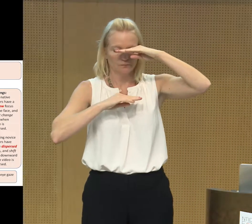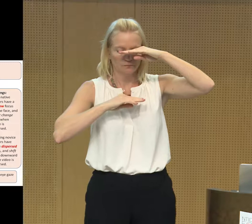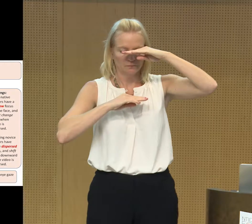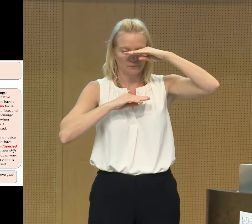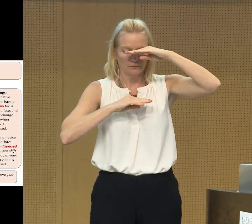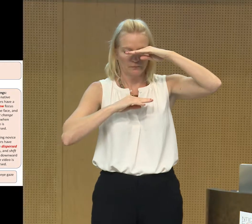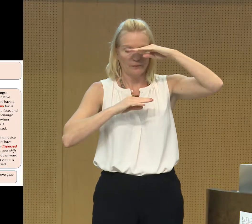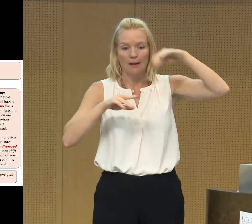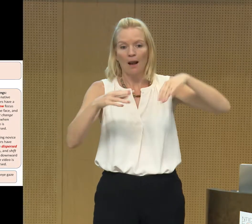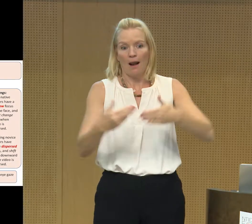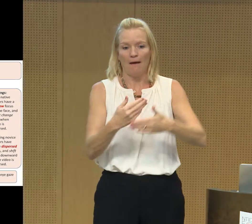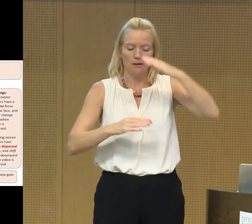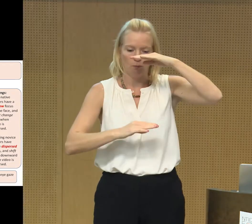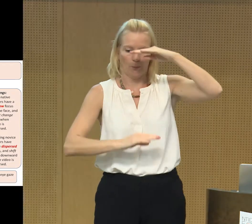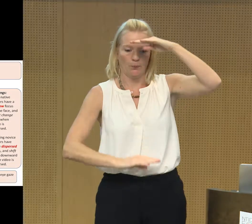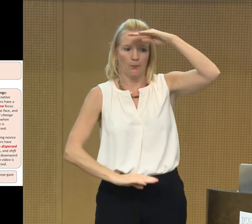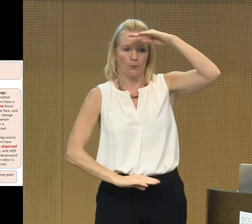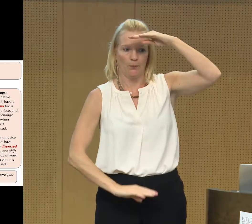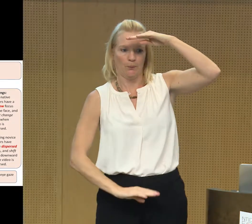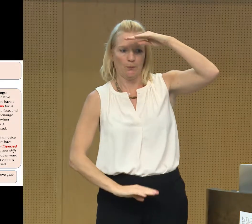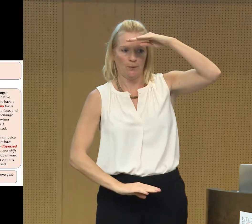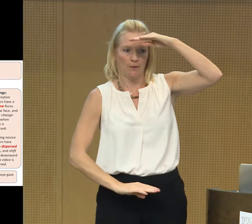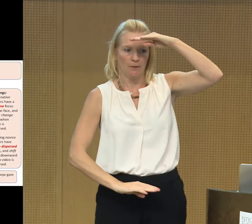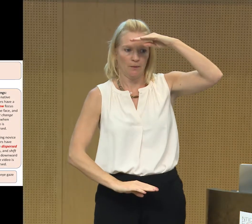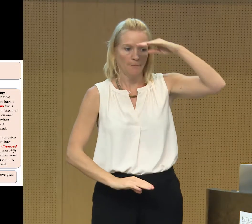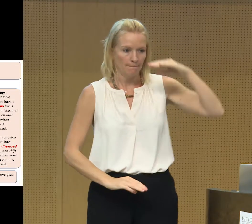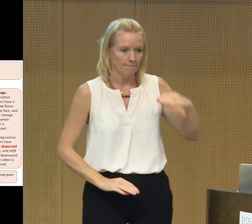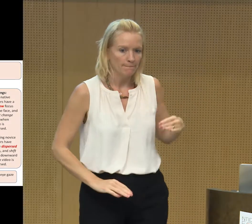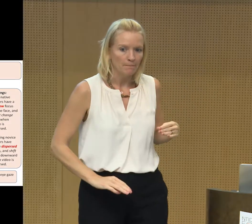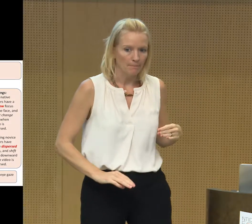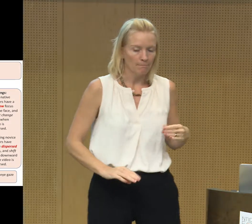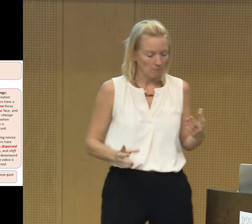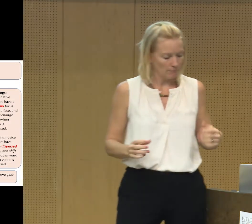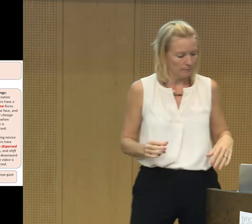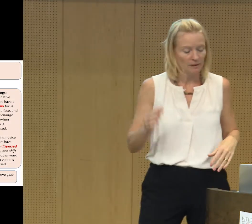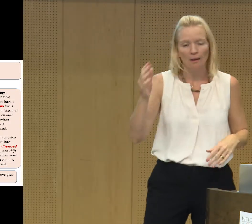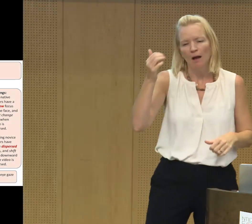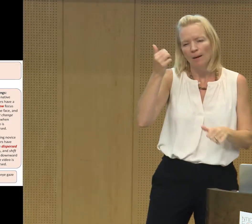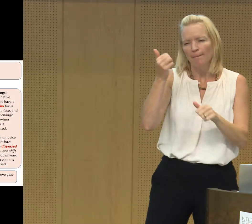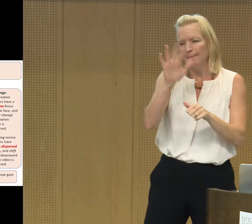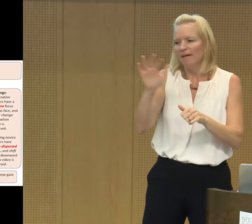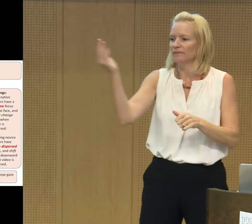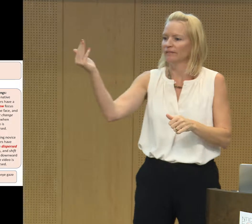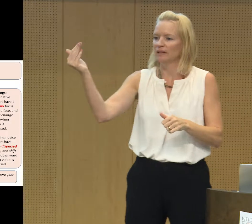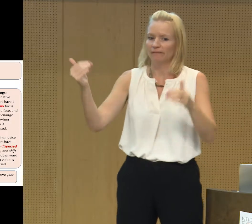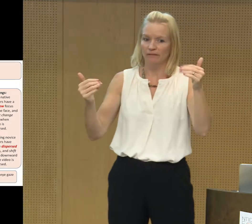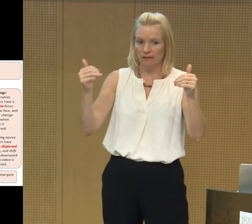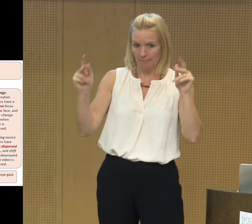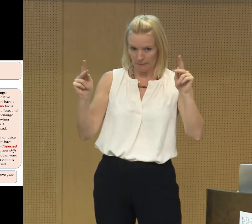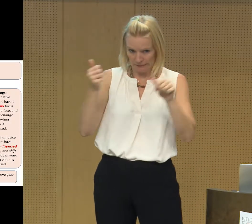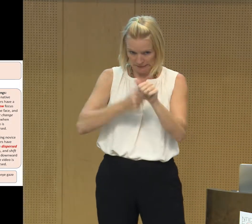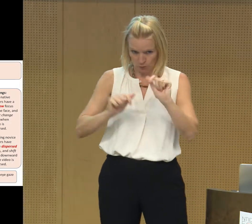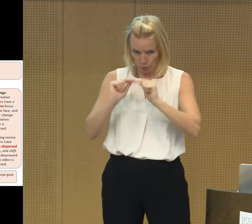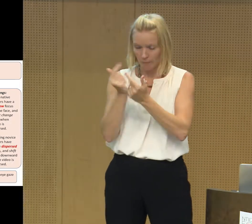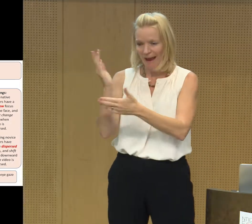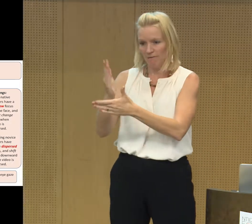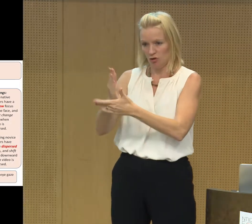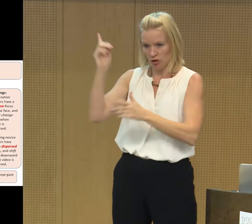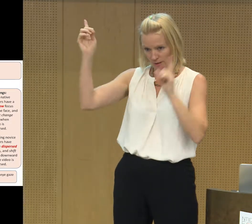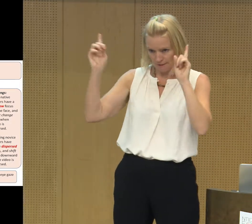waist, whereas native signers are still concentrating on the face. We had about 15 people in